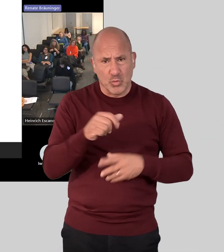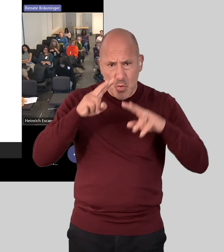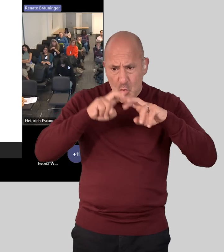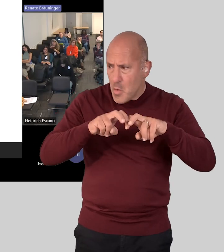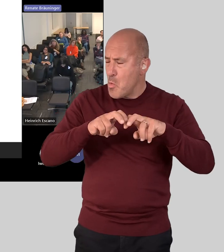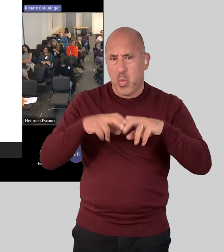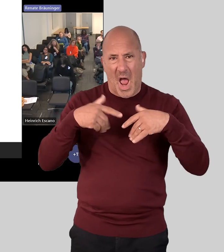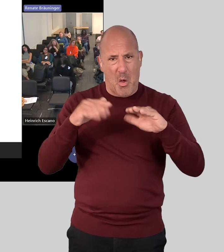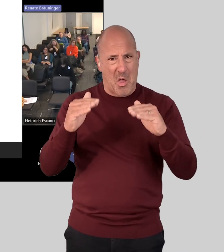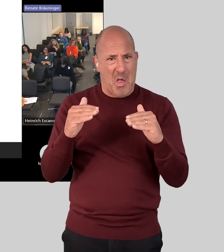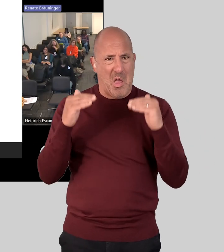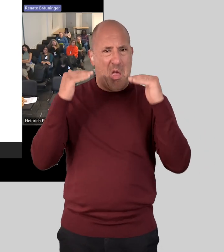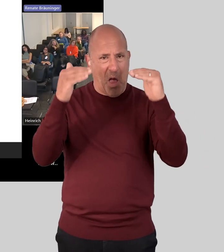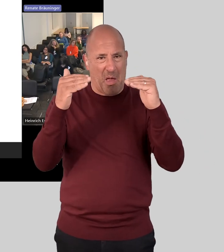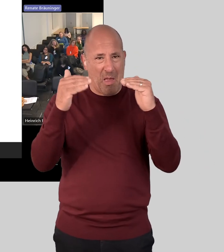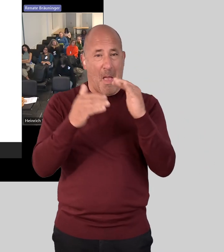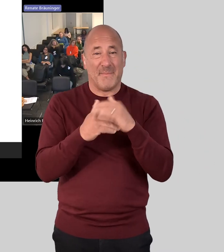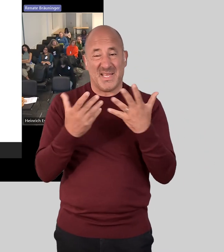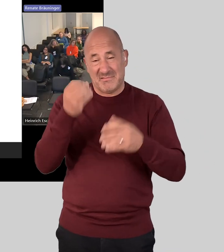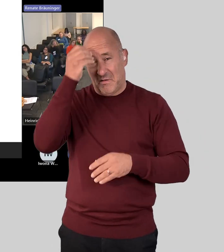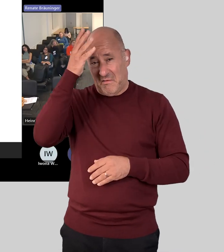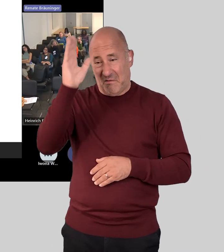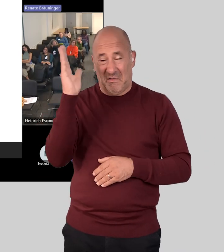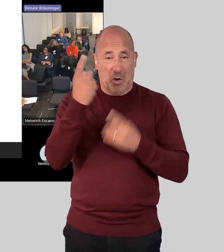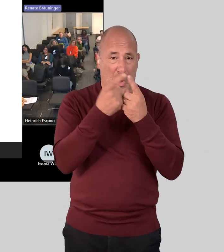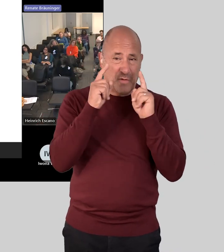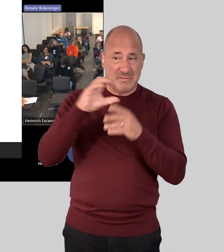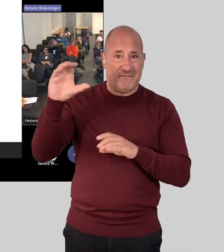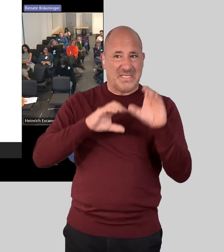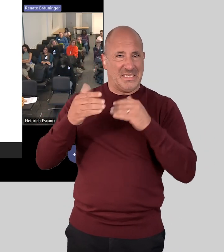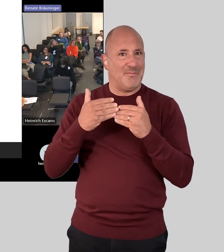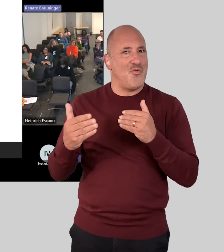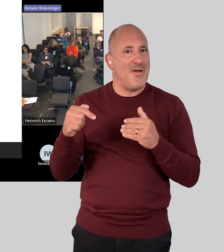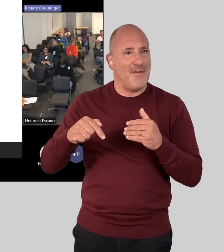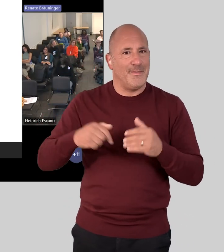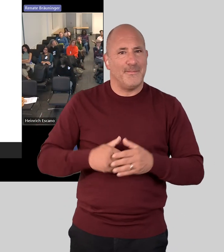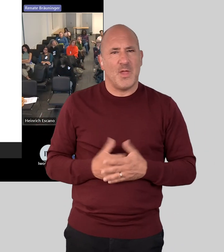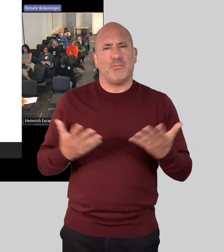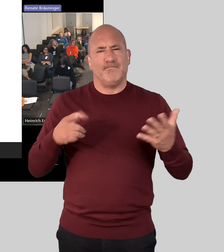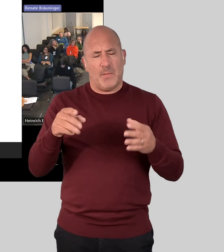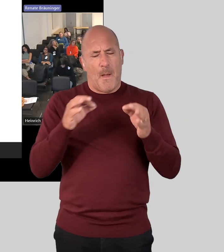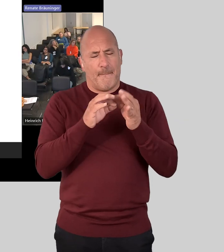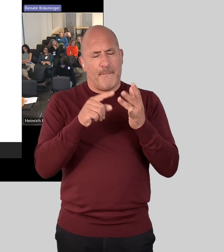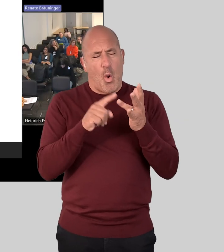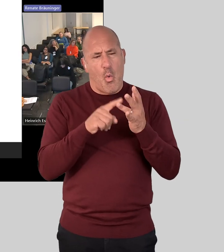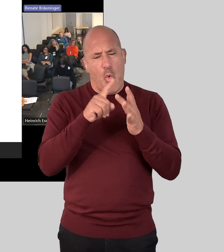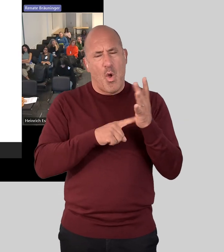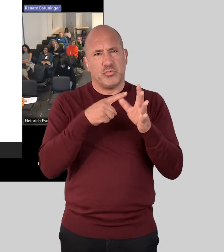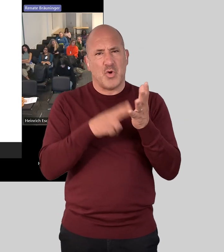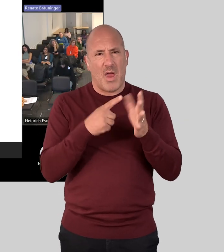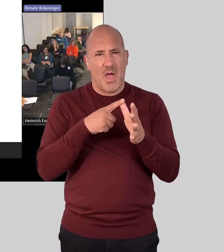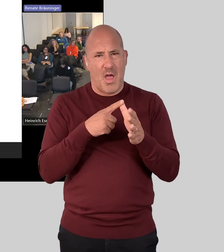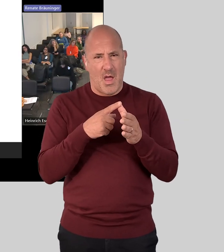was supposed to gain more prestige that way, and of course more scholarly funding. So one is wondering